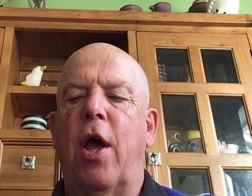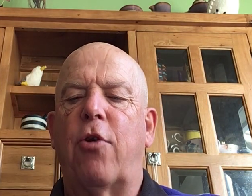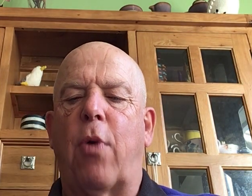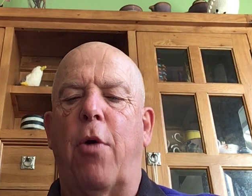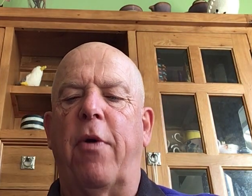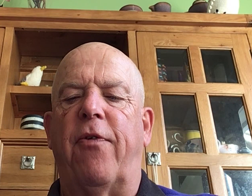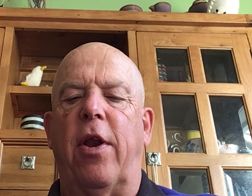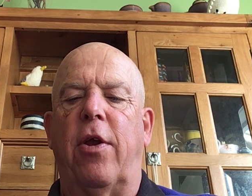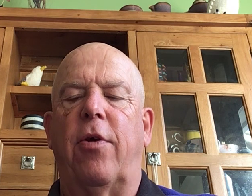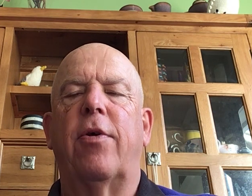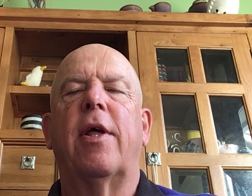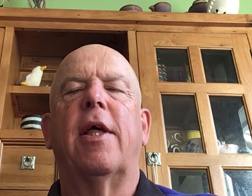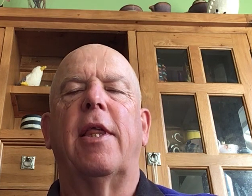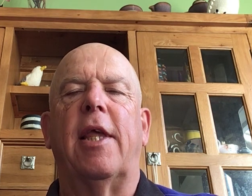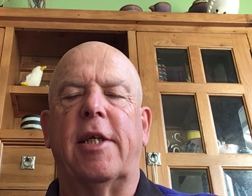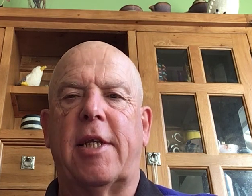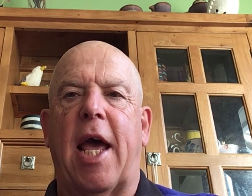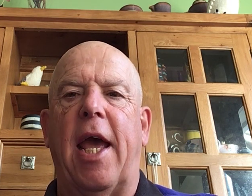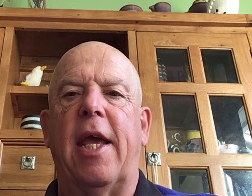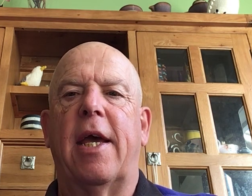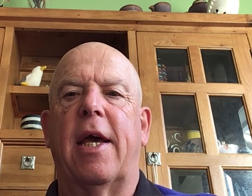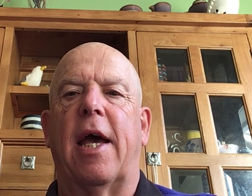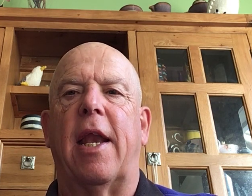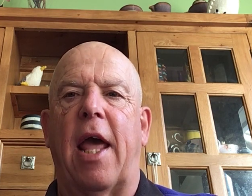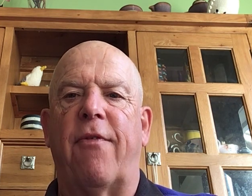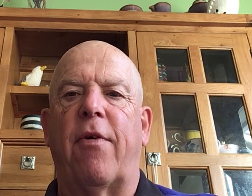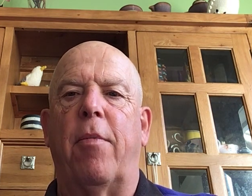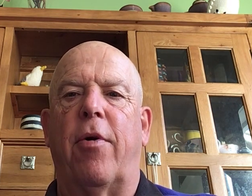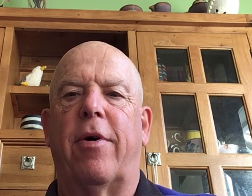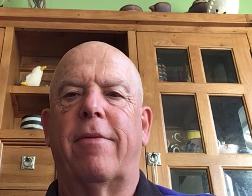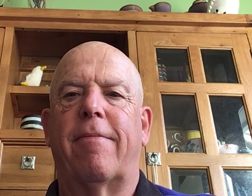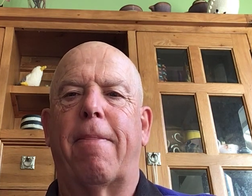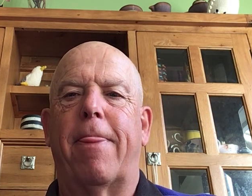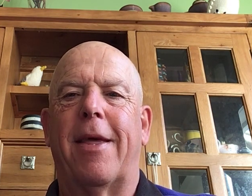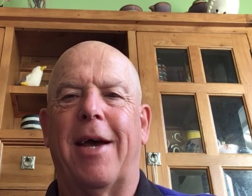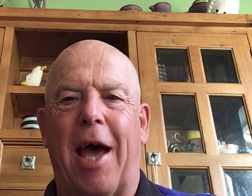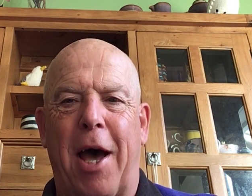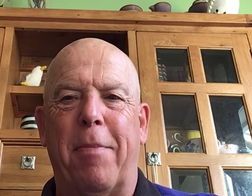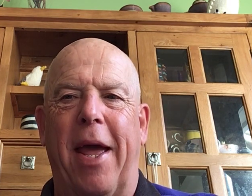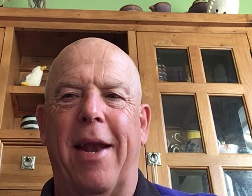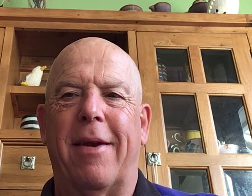dwell within you, this day and evermore. Amen.